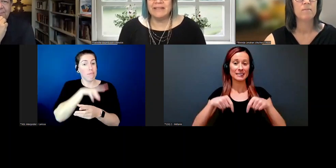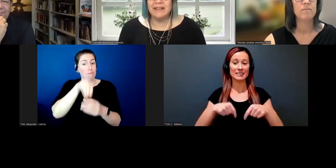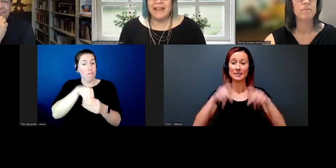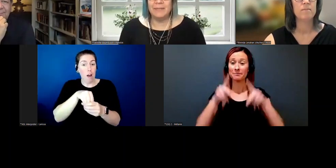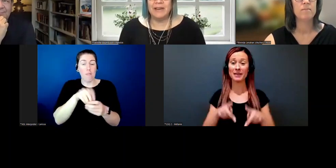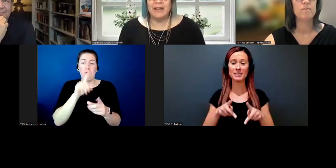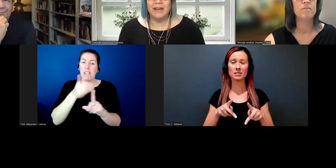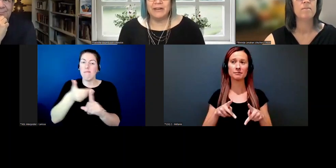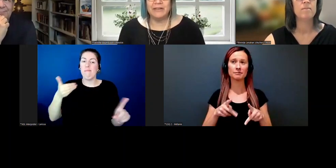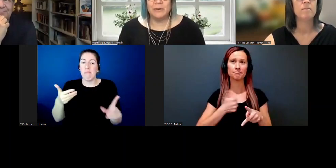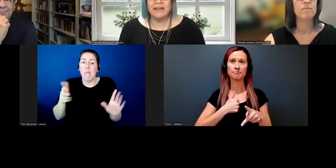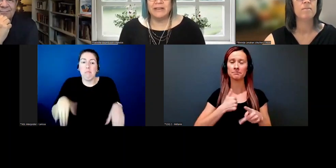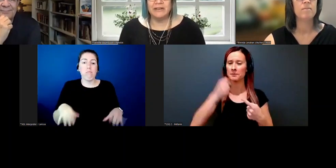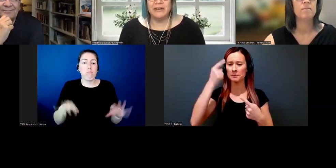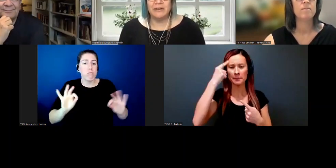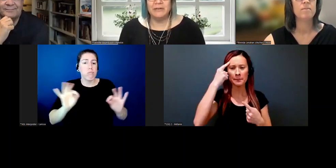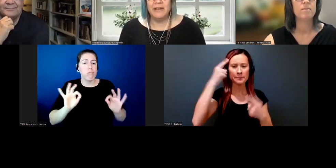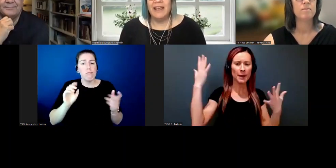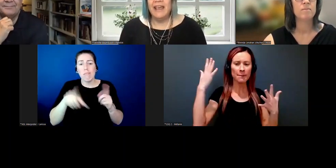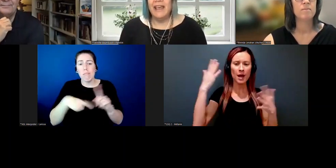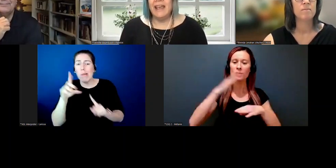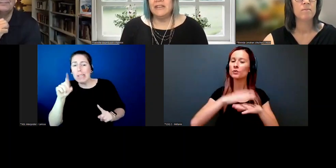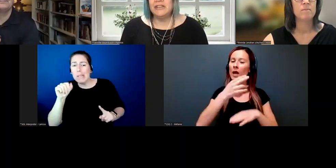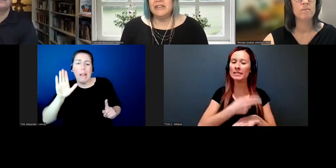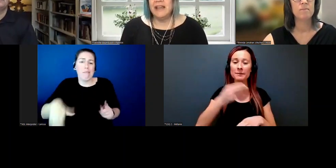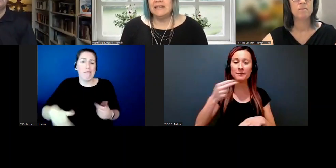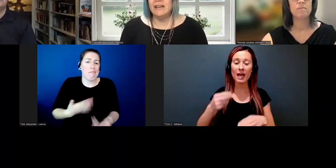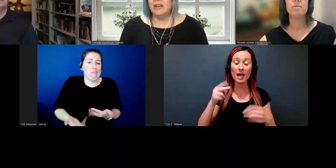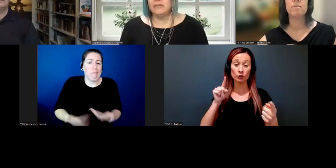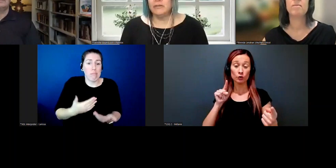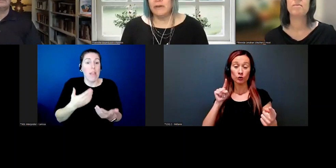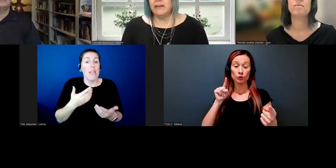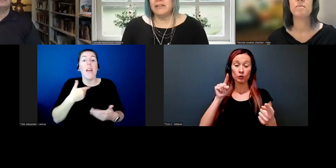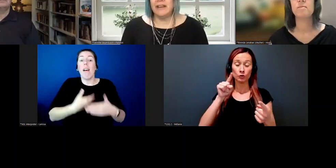disability until I had my daughter 20 years ago. And